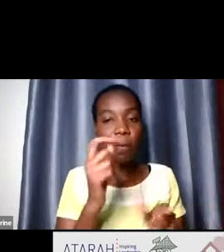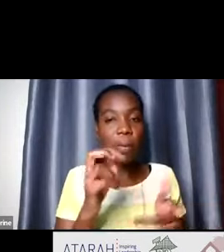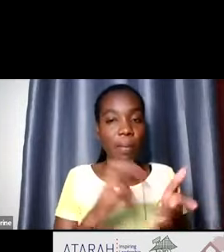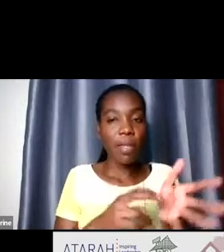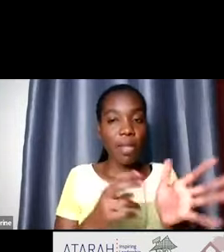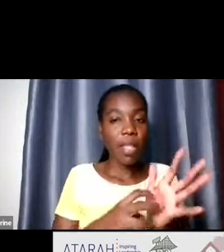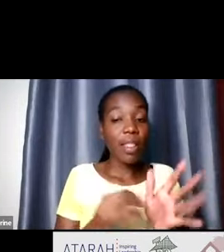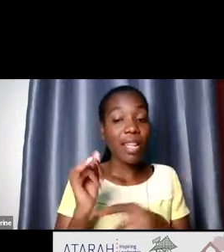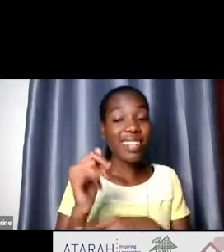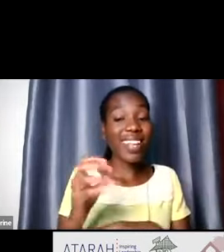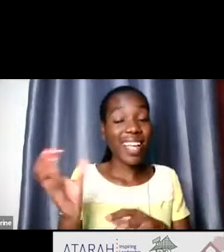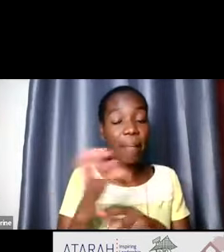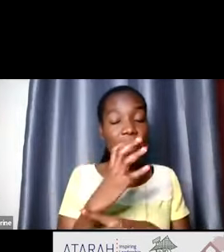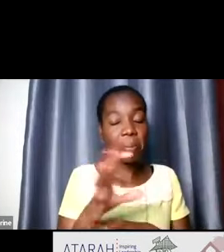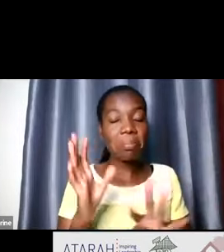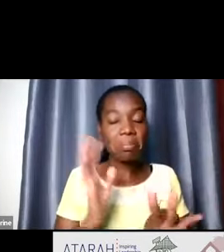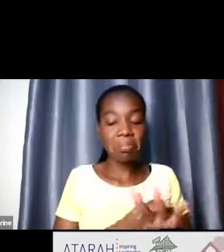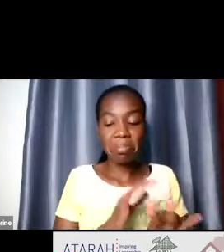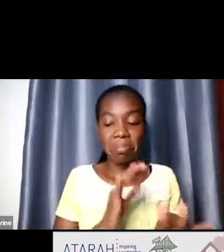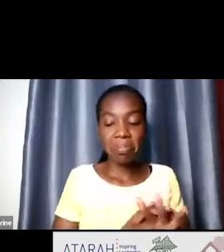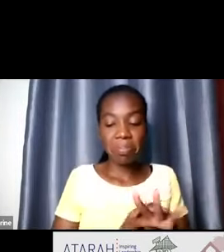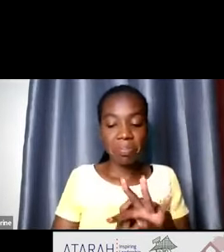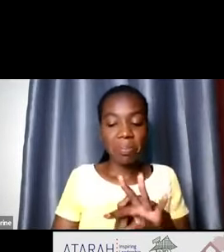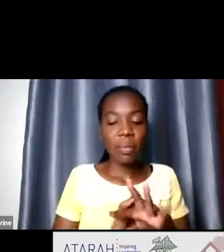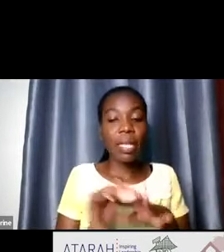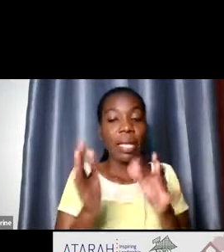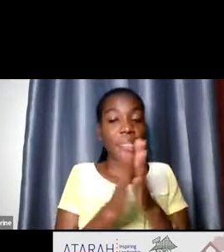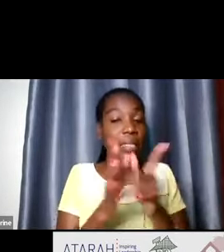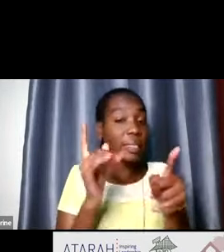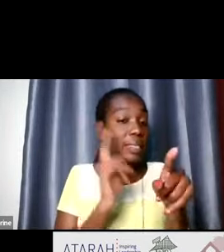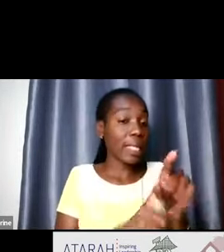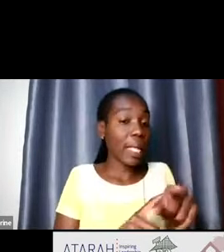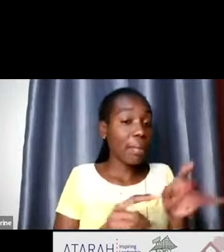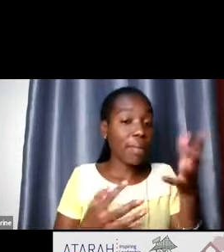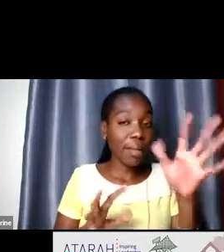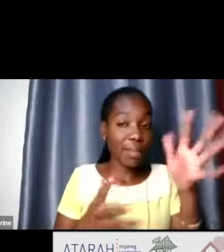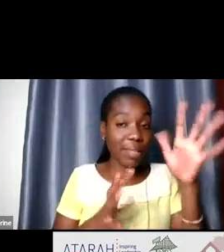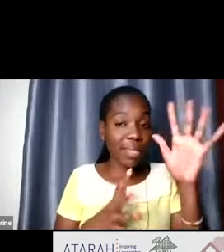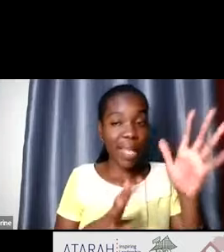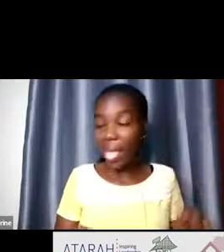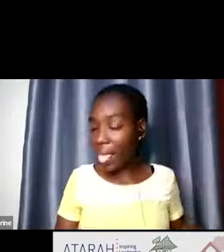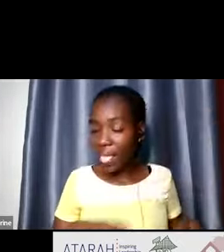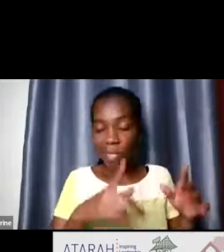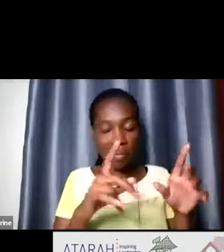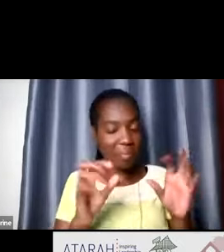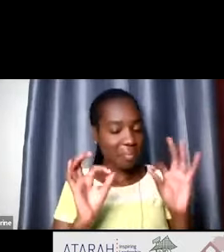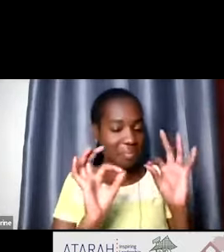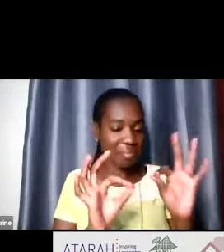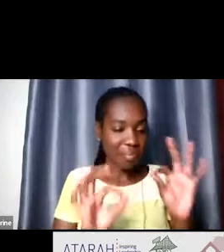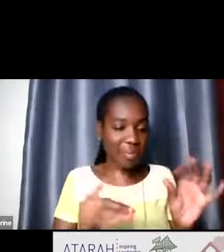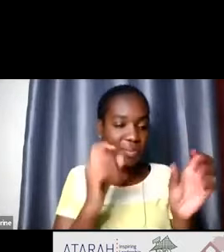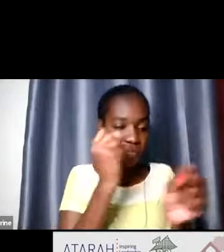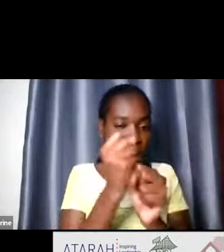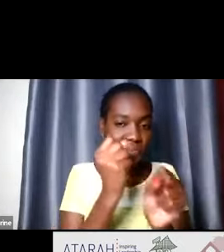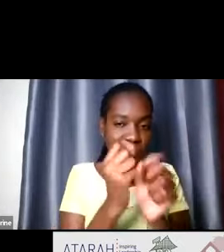feel-good chemical. When we are praised by people, when they say, wow, you're looking so good, you have done a good job,